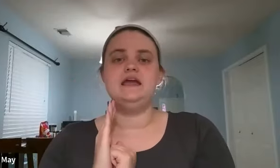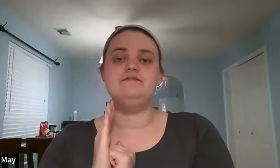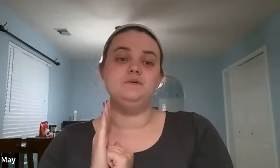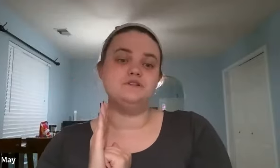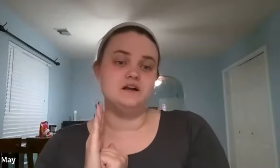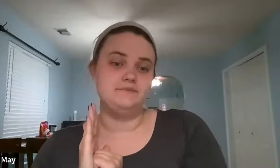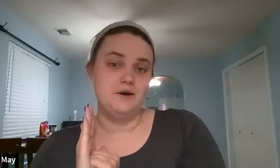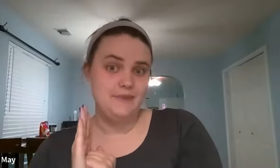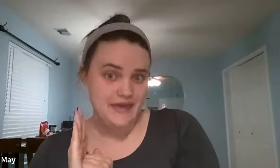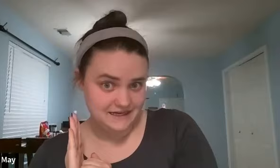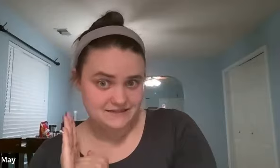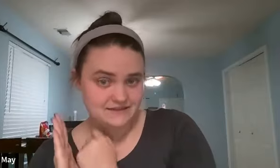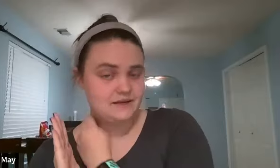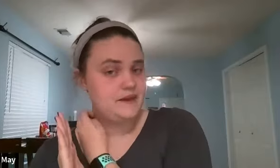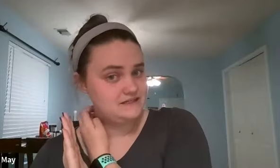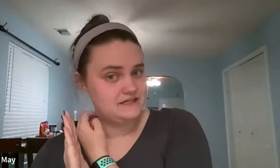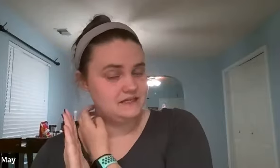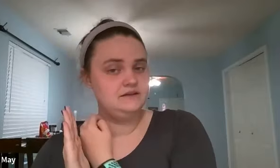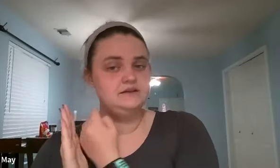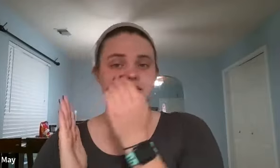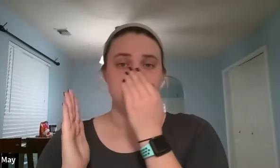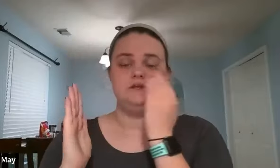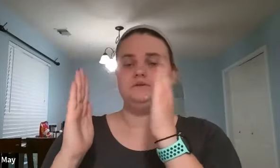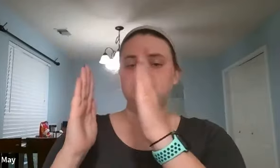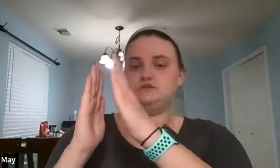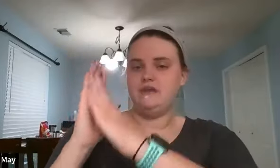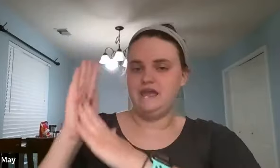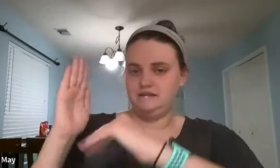If you were talking about paint, like painting, you would do paint.